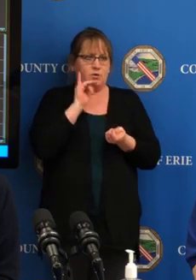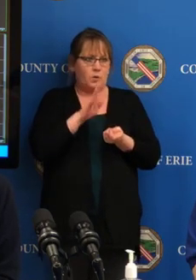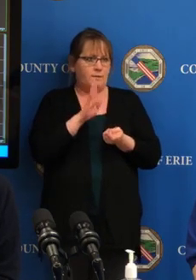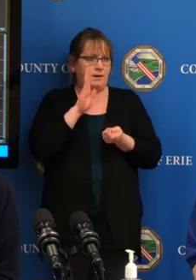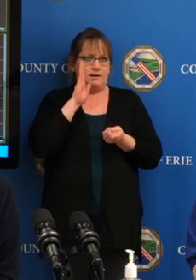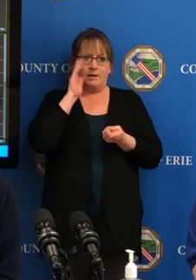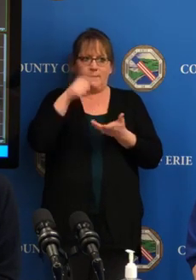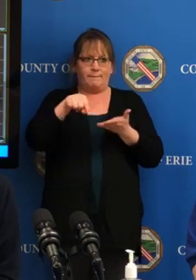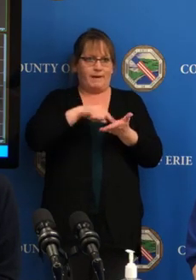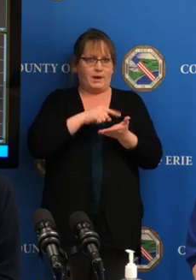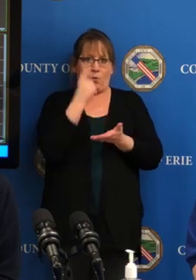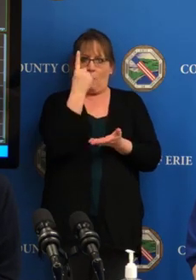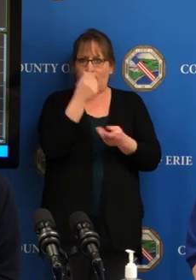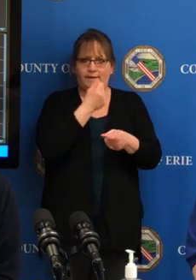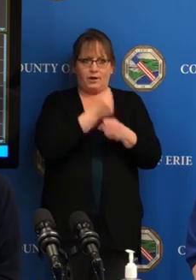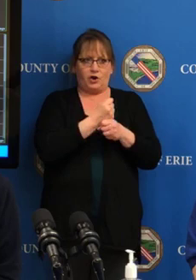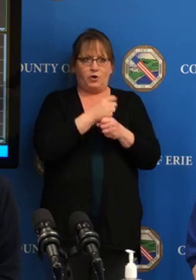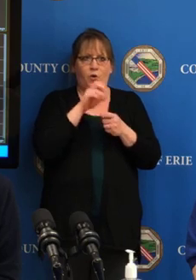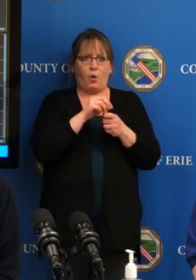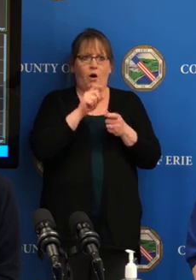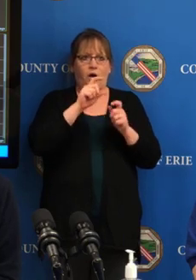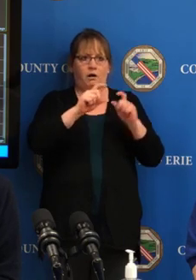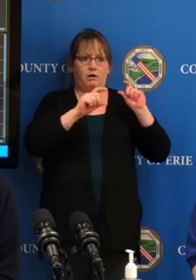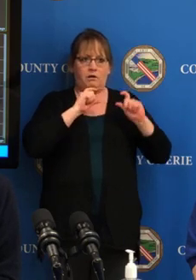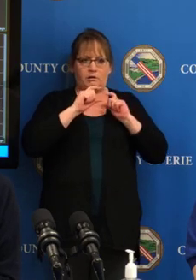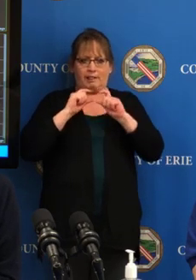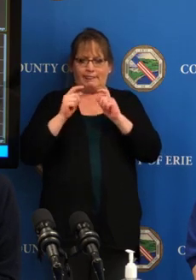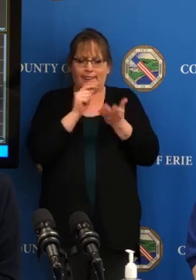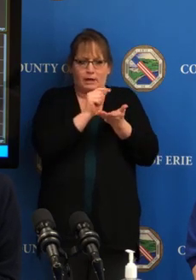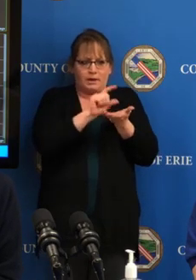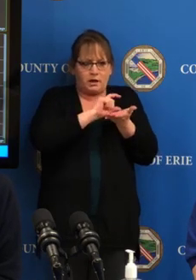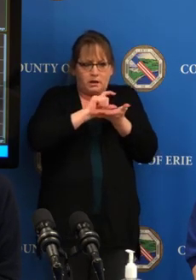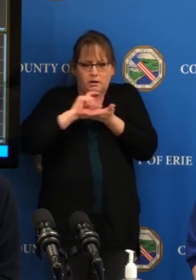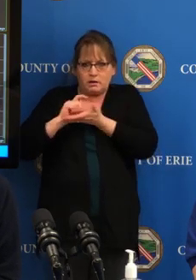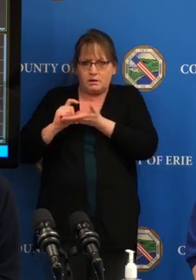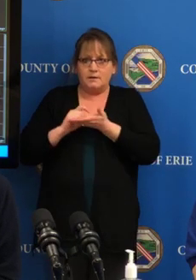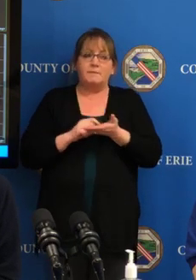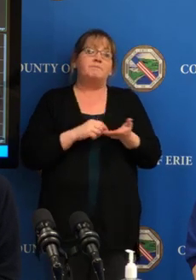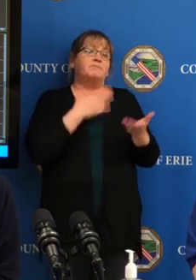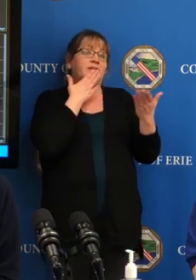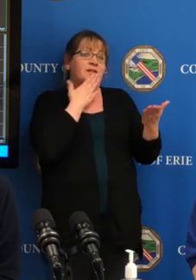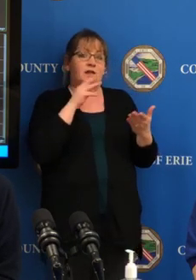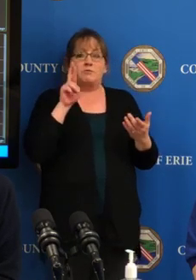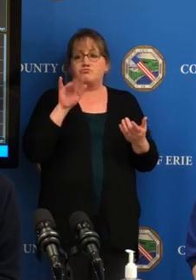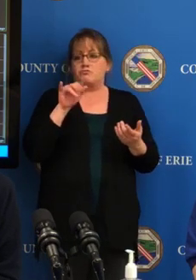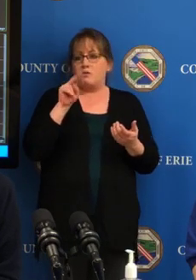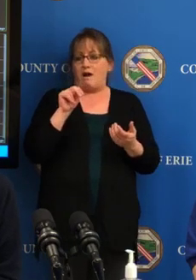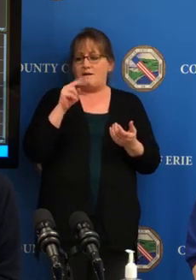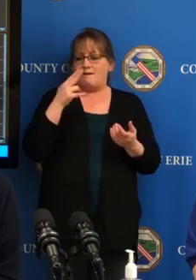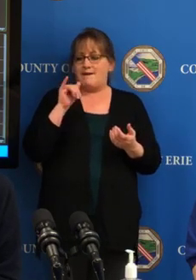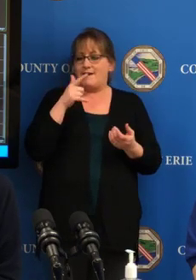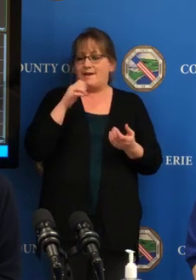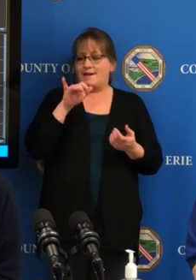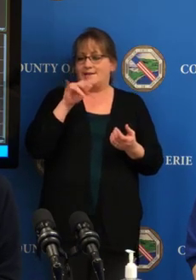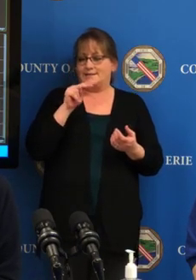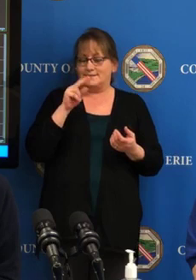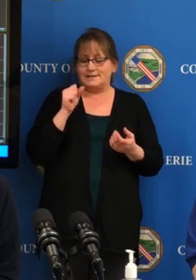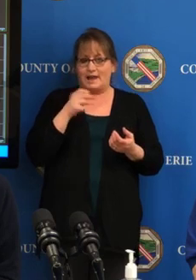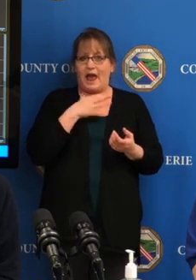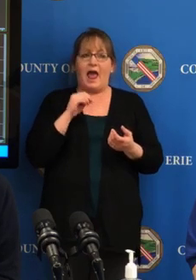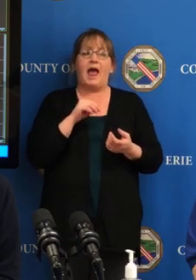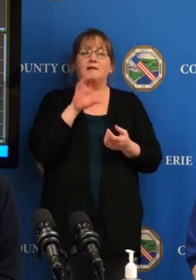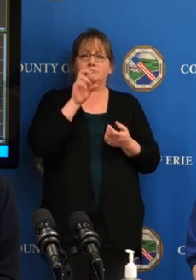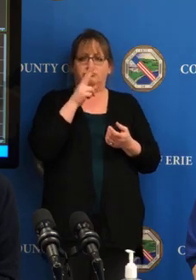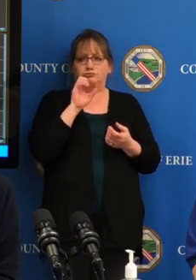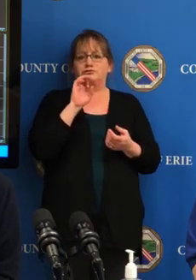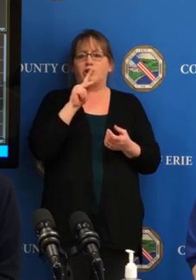or an extended period, but I do thank Senator Schumer and, of course, Congressman Brian Higgins locally for fighting very hard to ensure that local